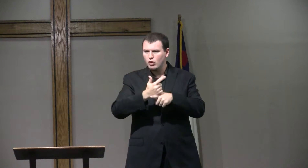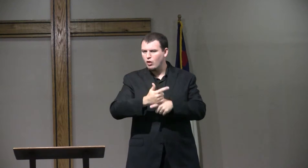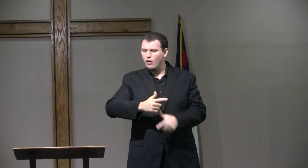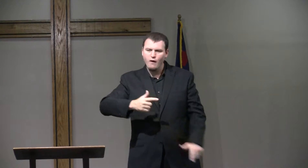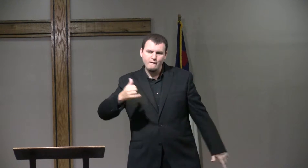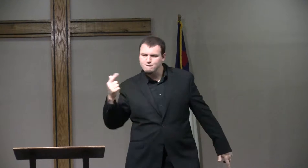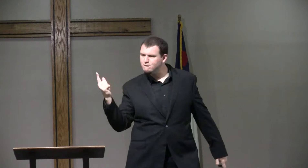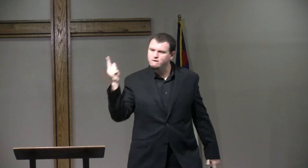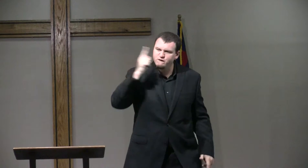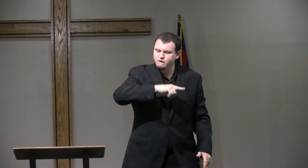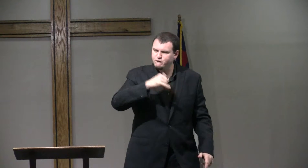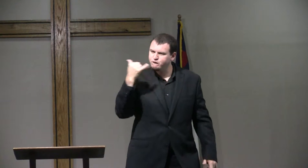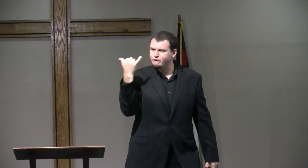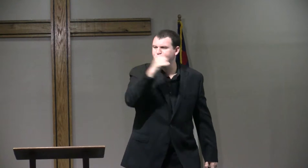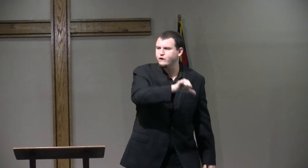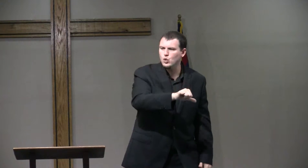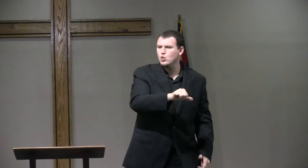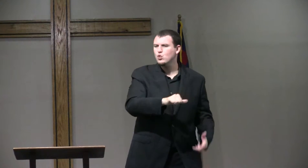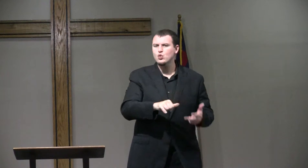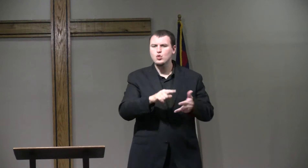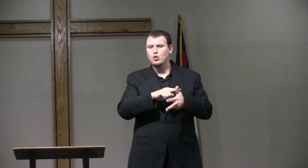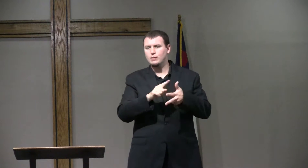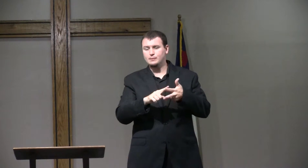or saying to your brother, you fool.